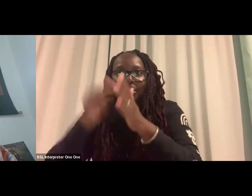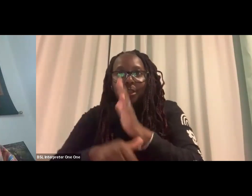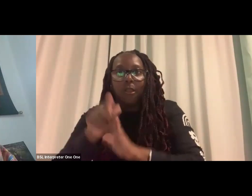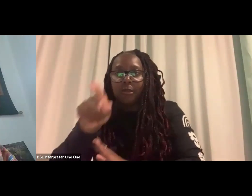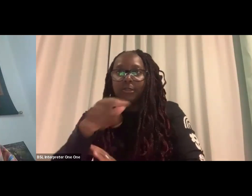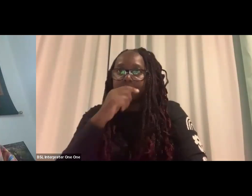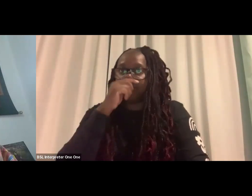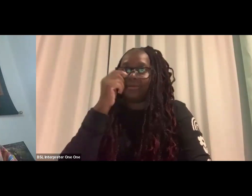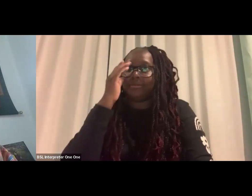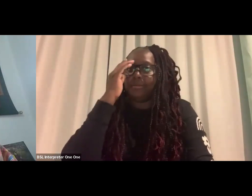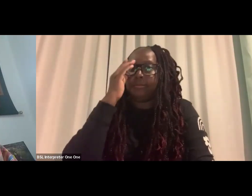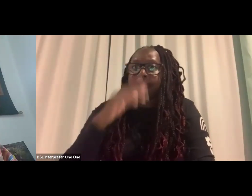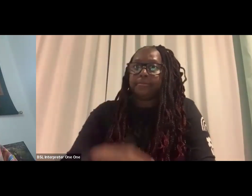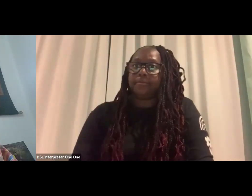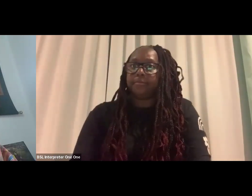beginning.